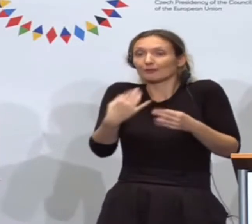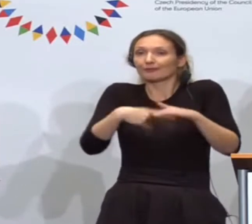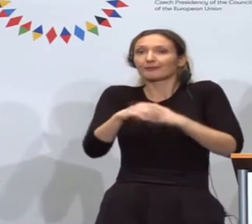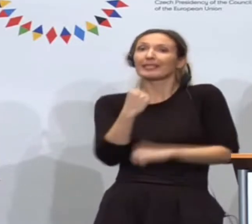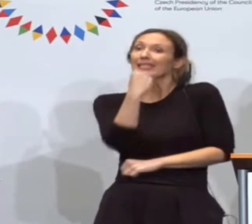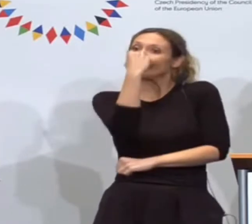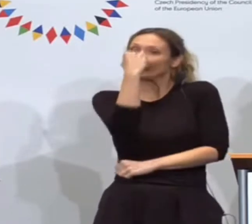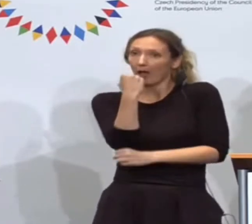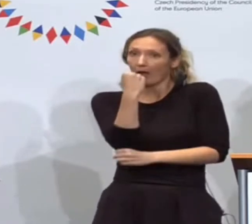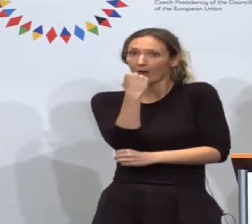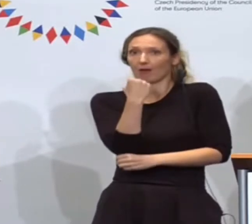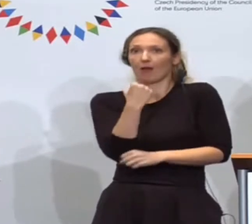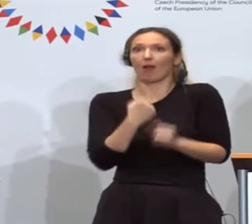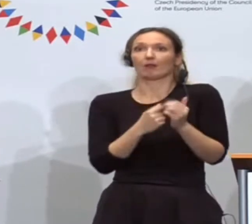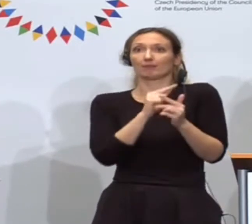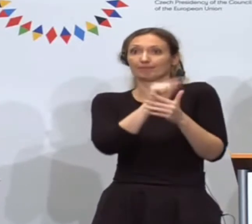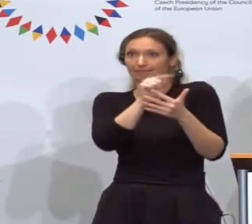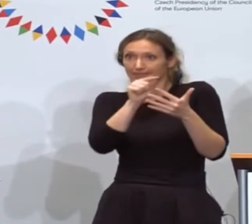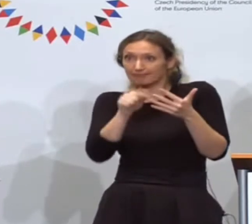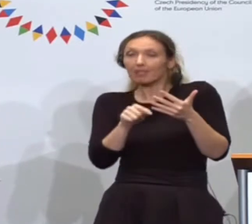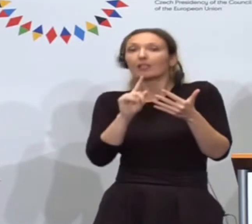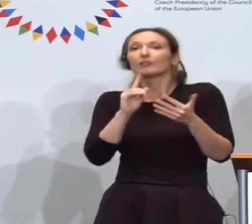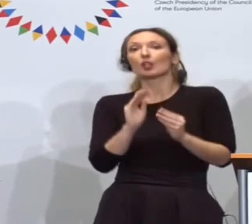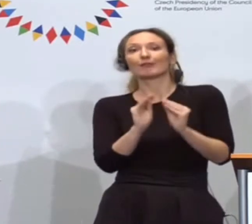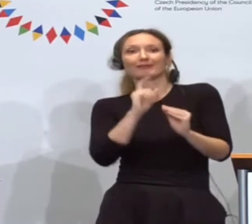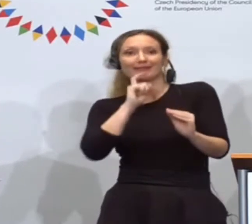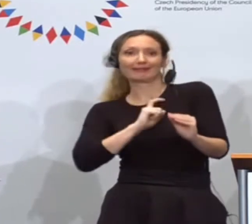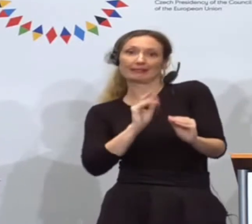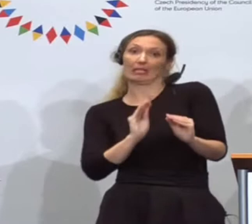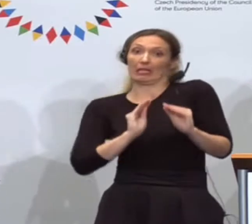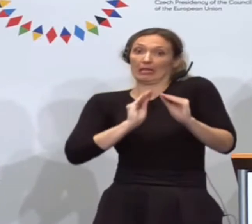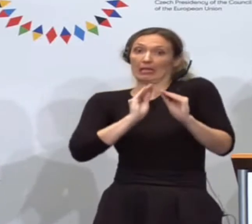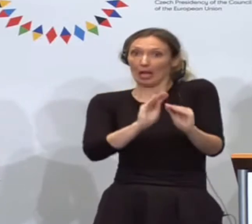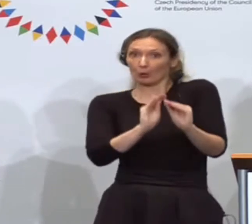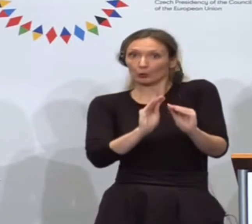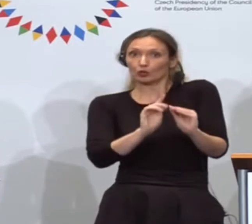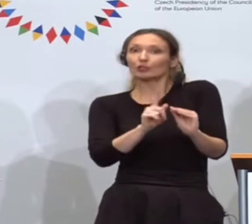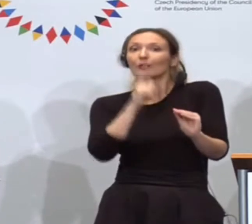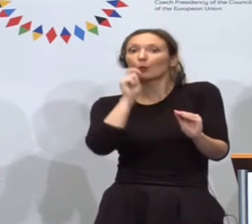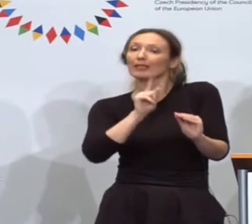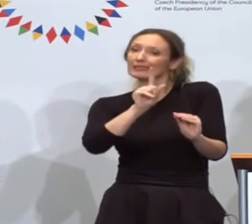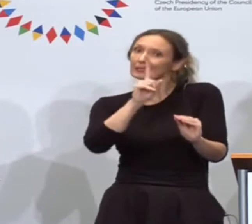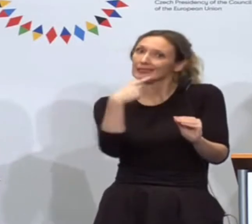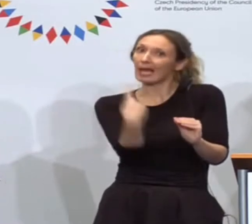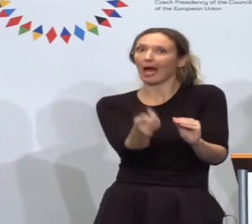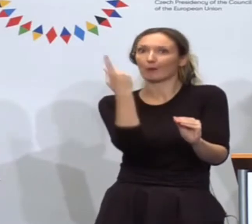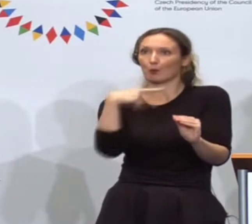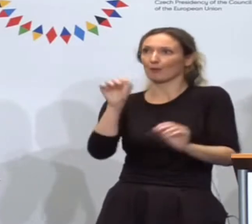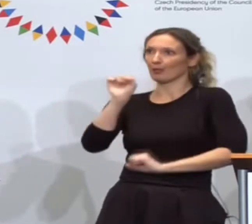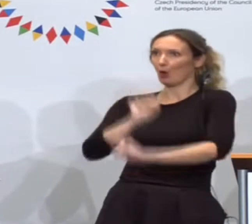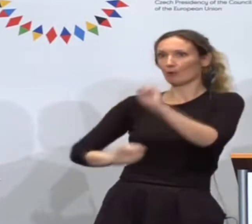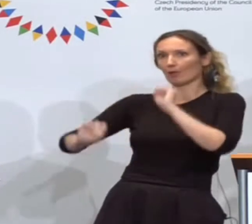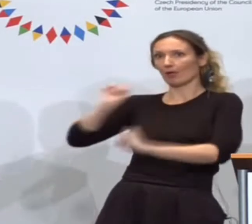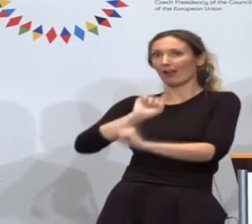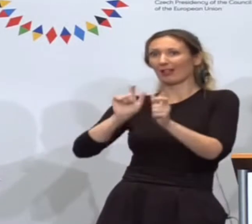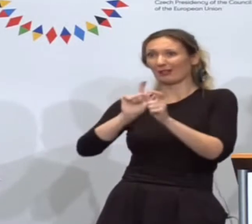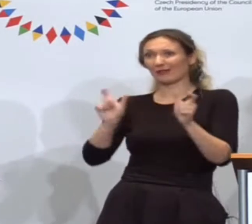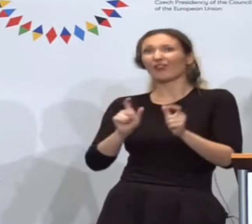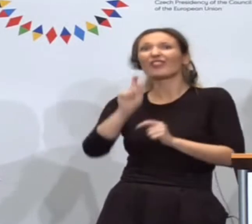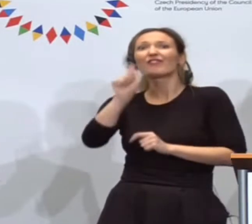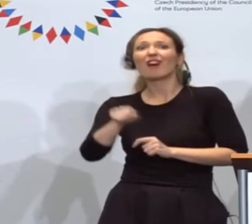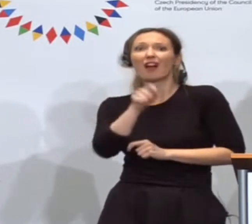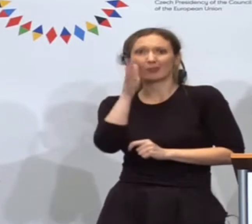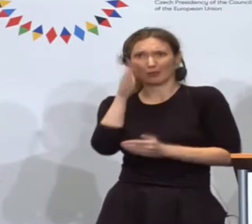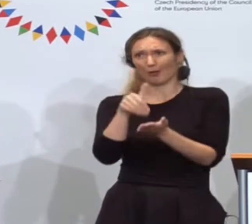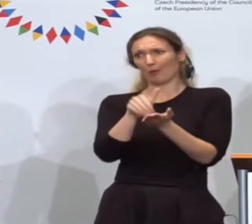and will have to fight for quite a long time. And this is something that I am convinced, and I think most